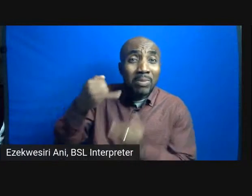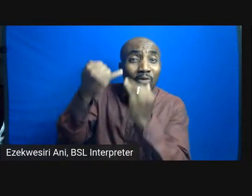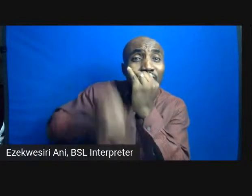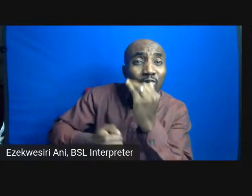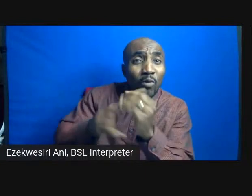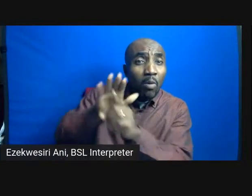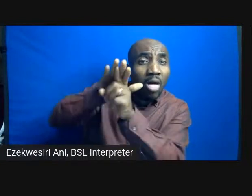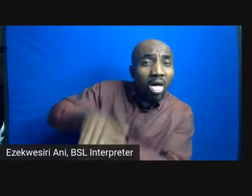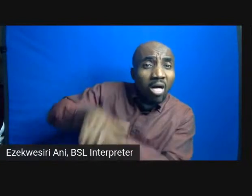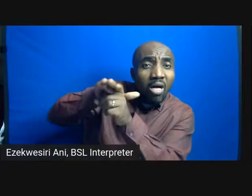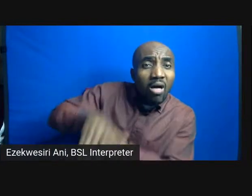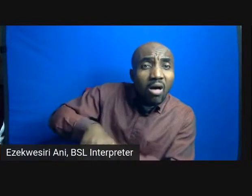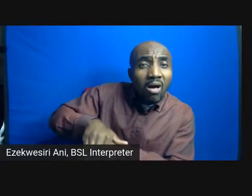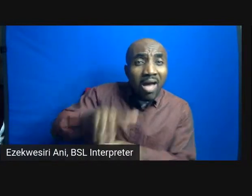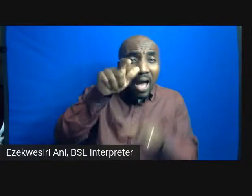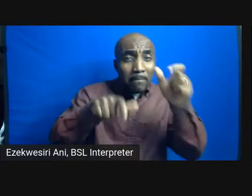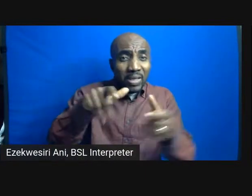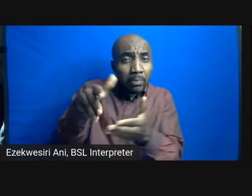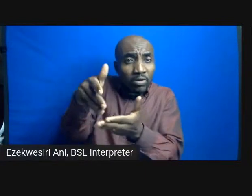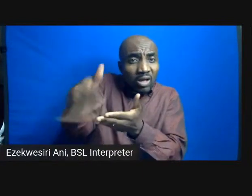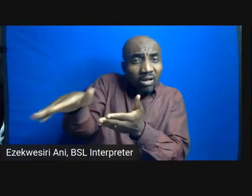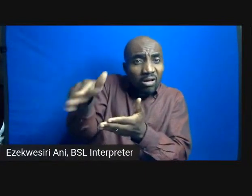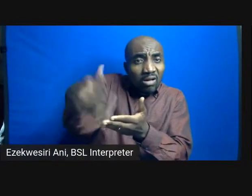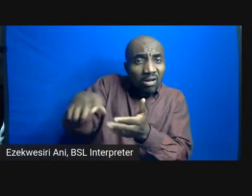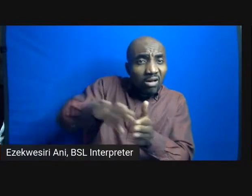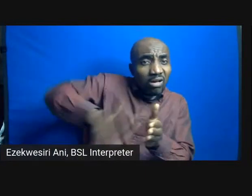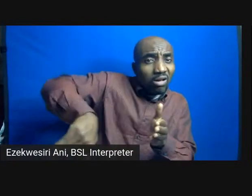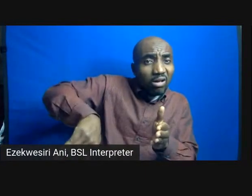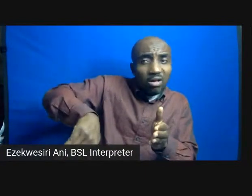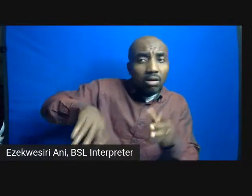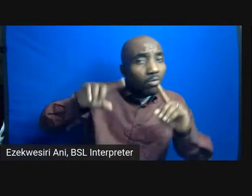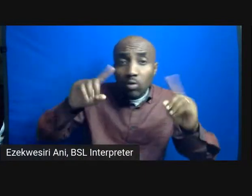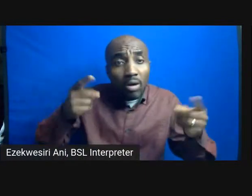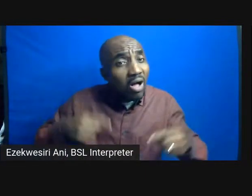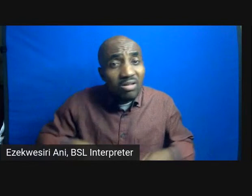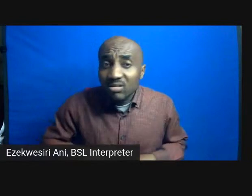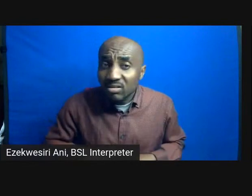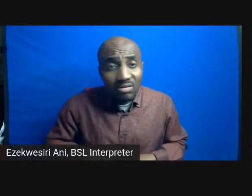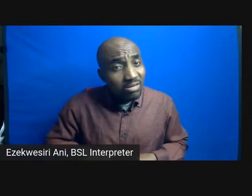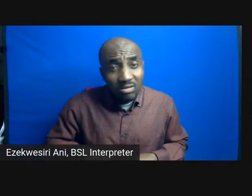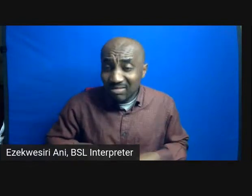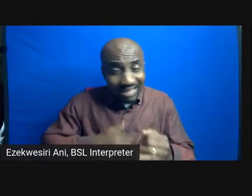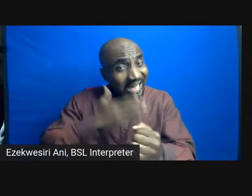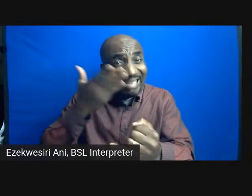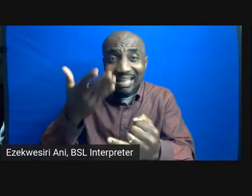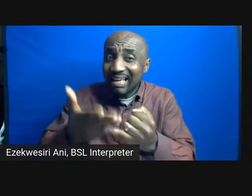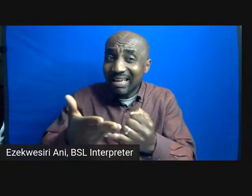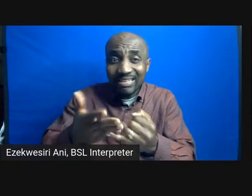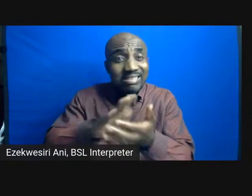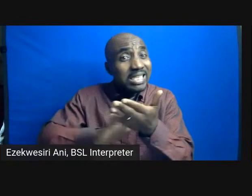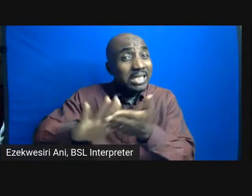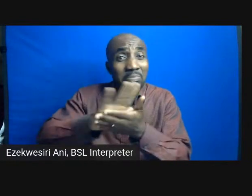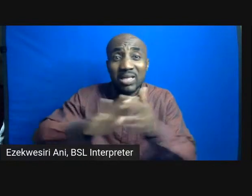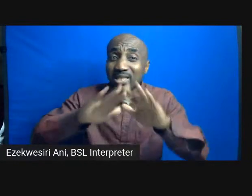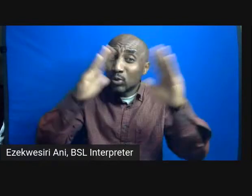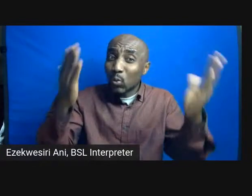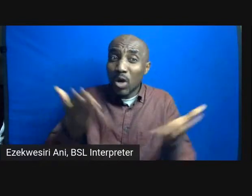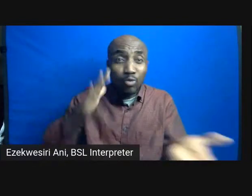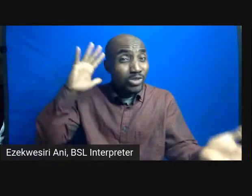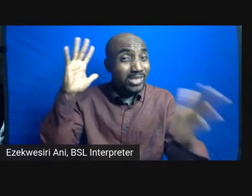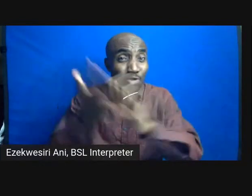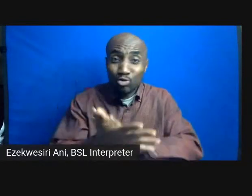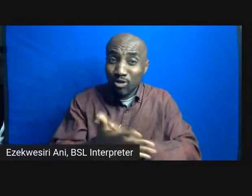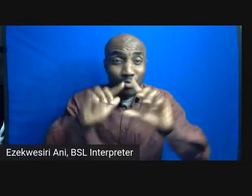and on those most marginalized is not sustainable and will ultimately lead to the destruction of the world as we know